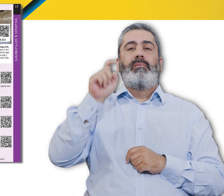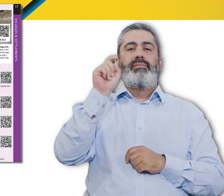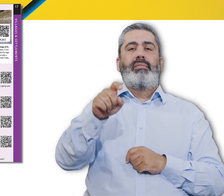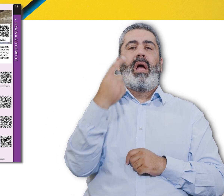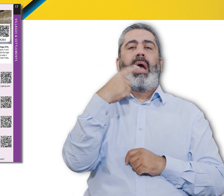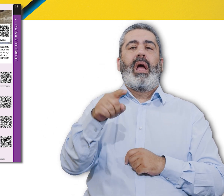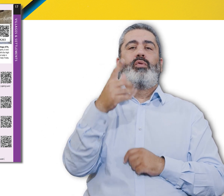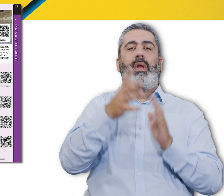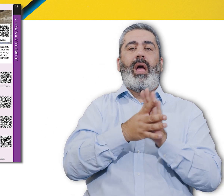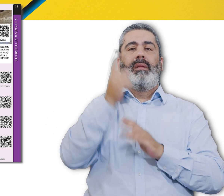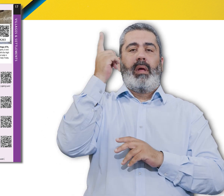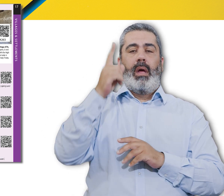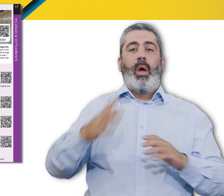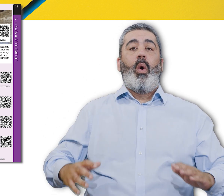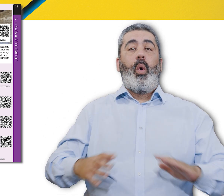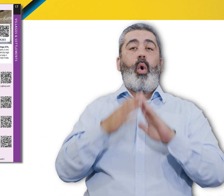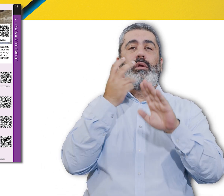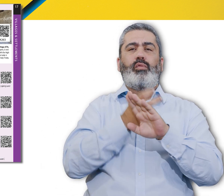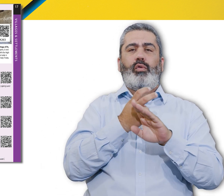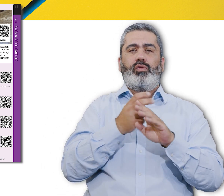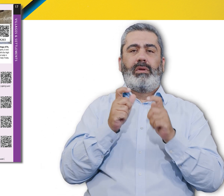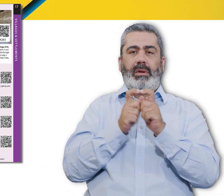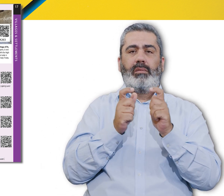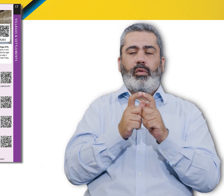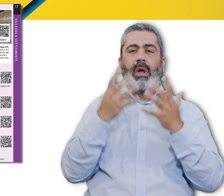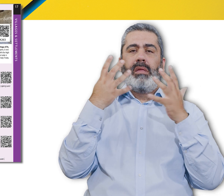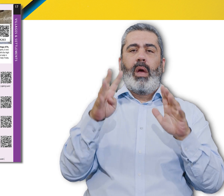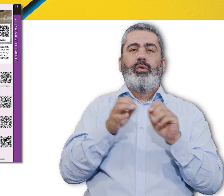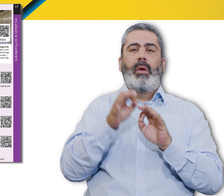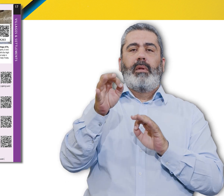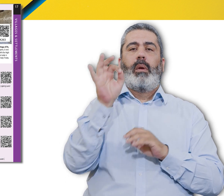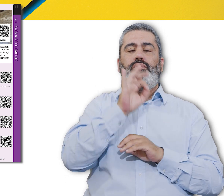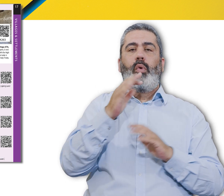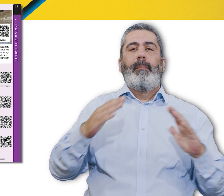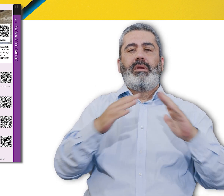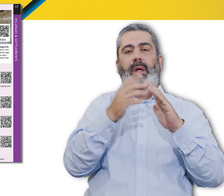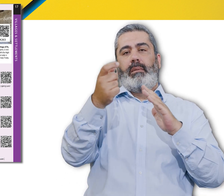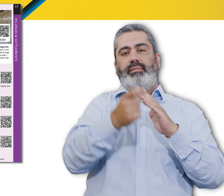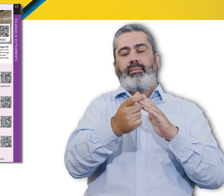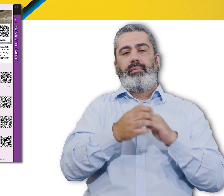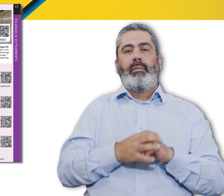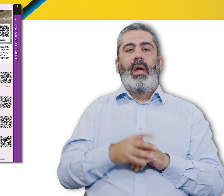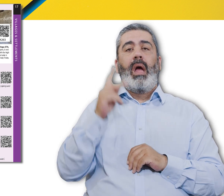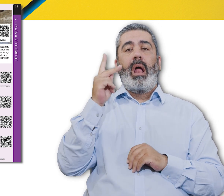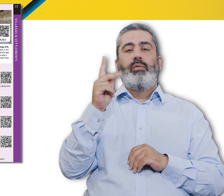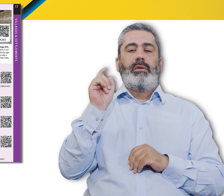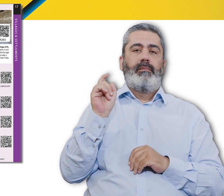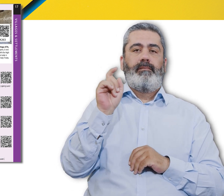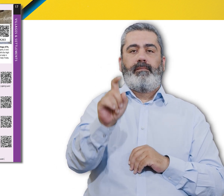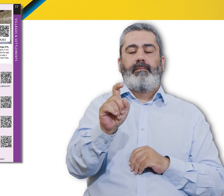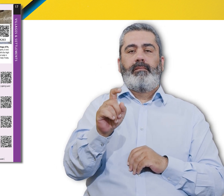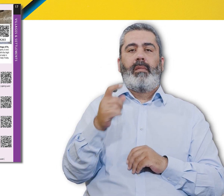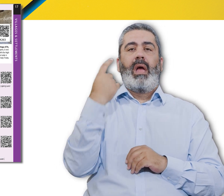m. Manasi, number 111. It is a mountain settlement, alt. 900 m, on the slopes of